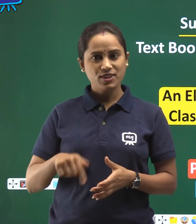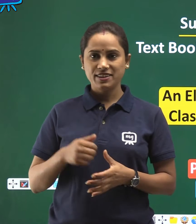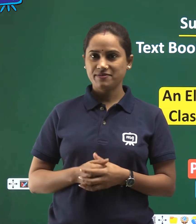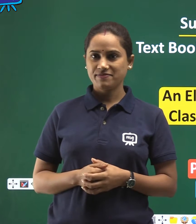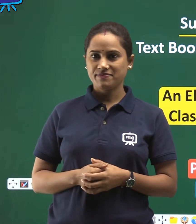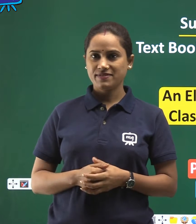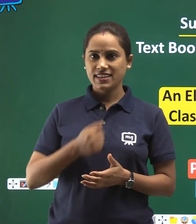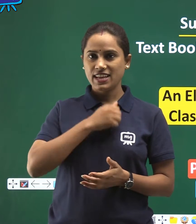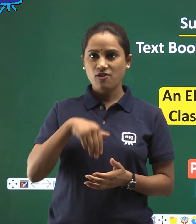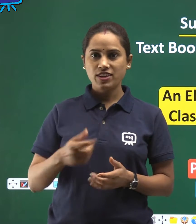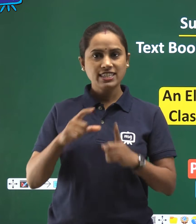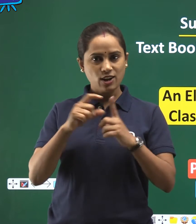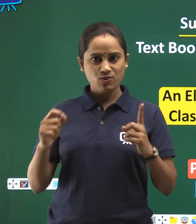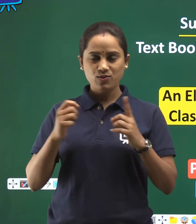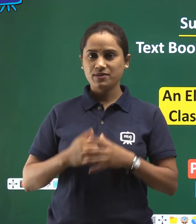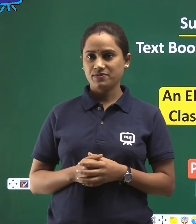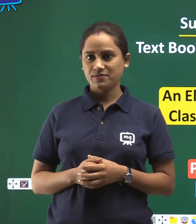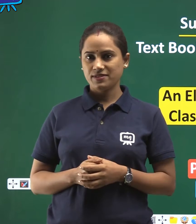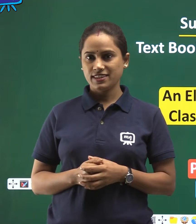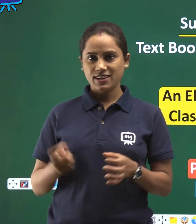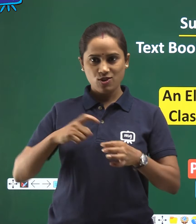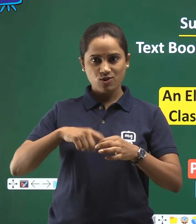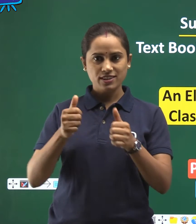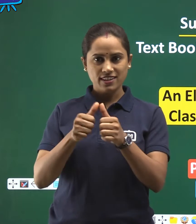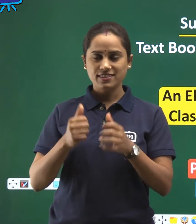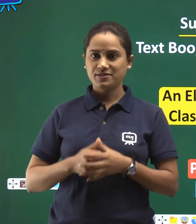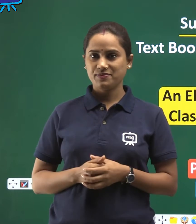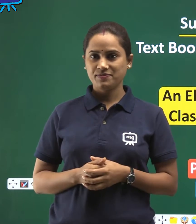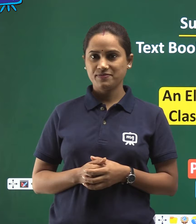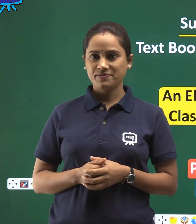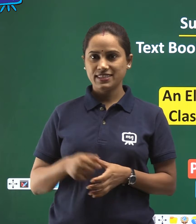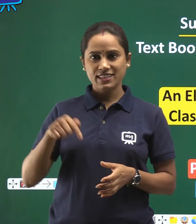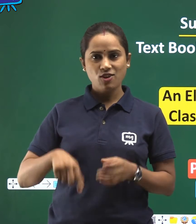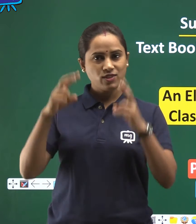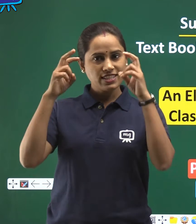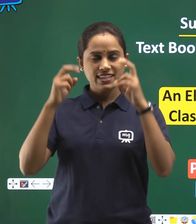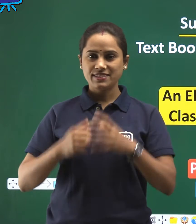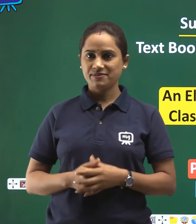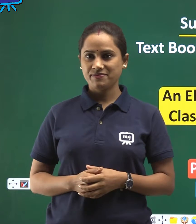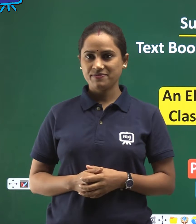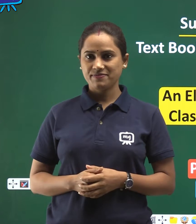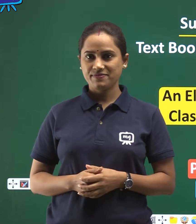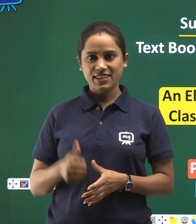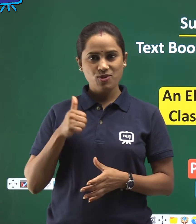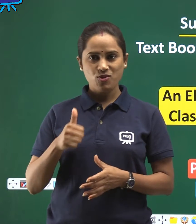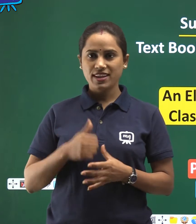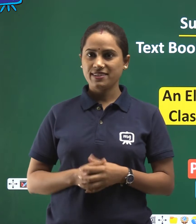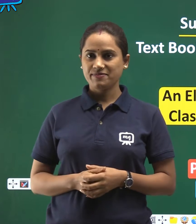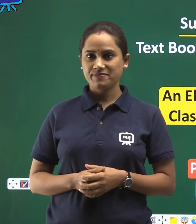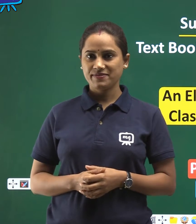Today, we shall do question answers of this lesson.